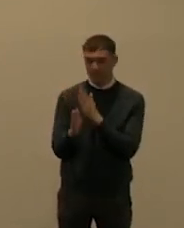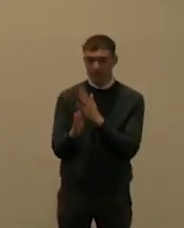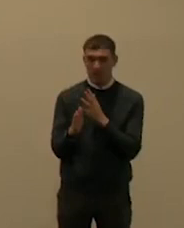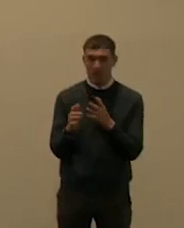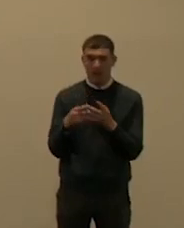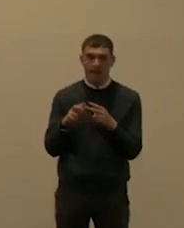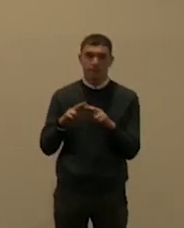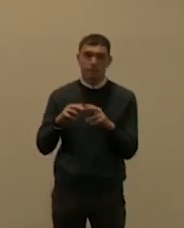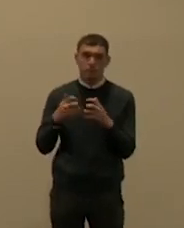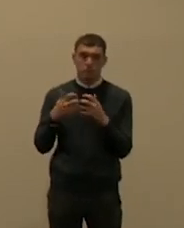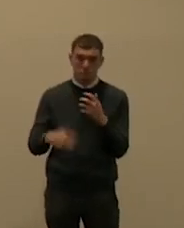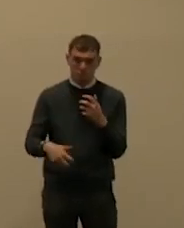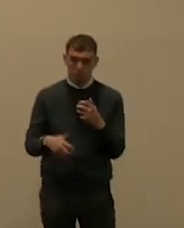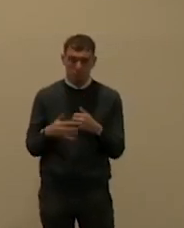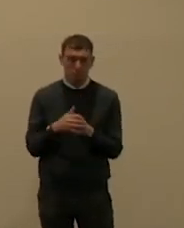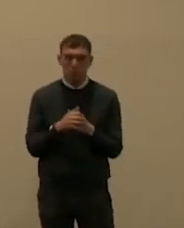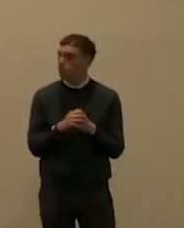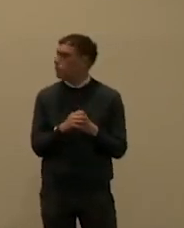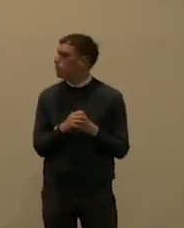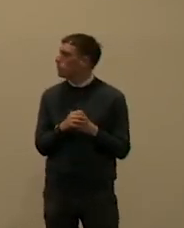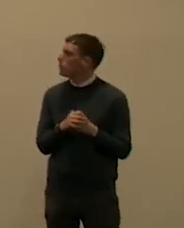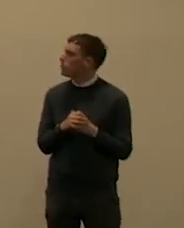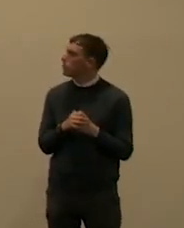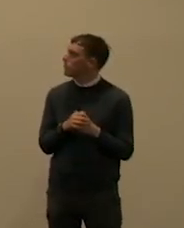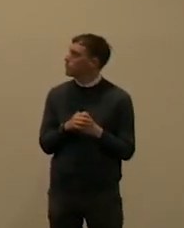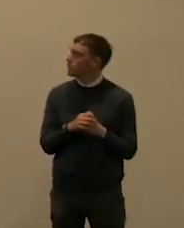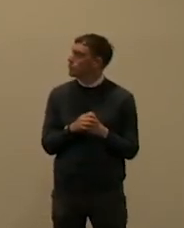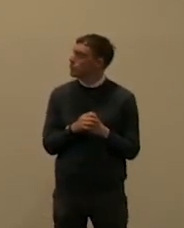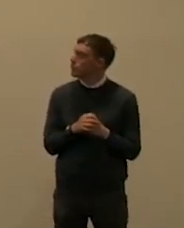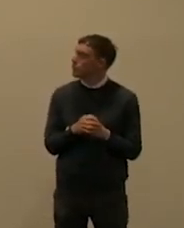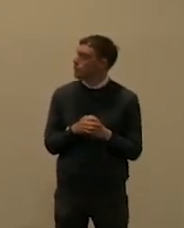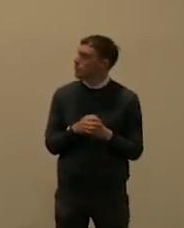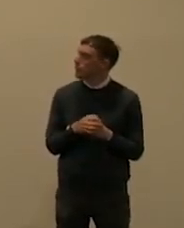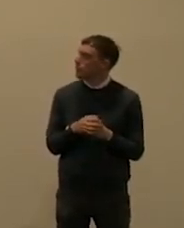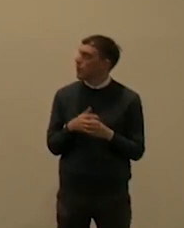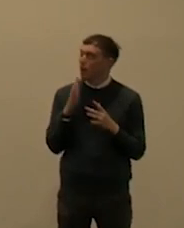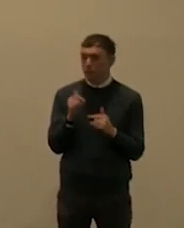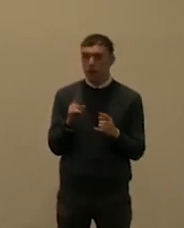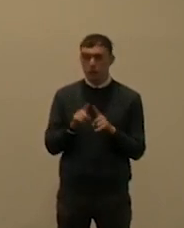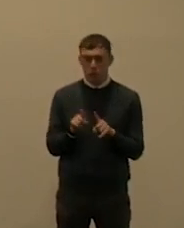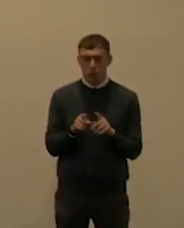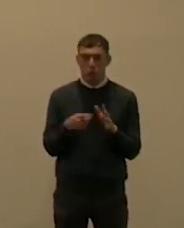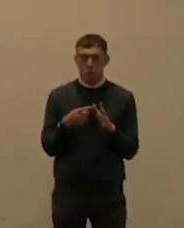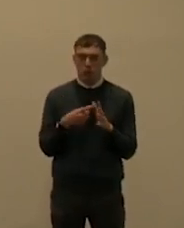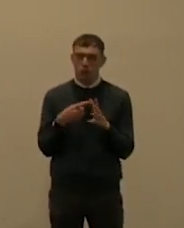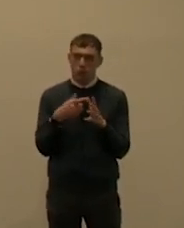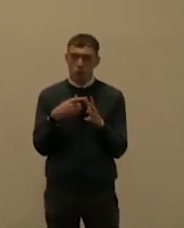is broken. And at the end, I will give you an overview about the monitoring options, what you have, and the automation